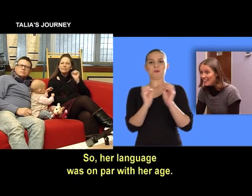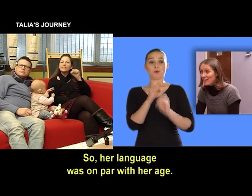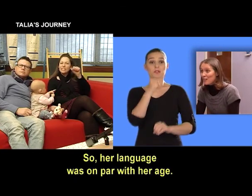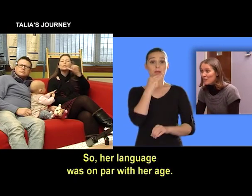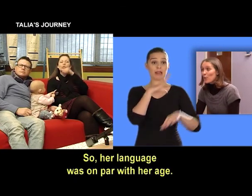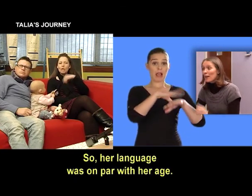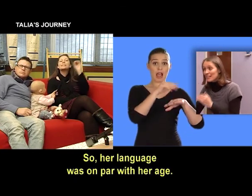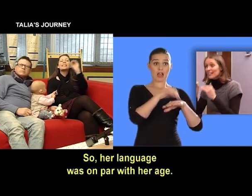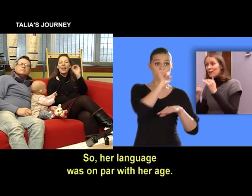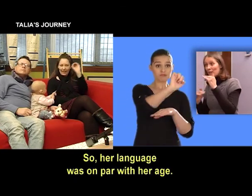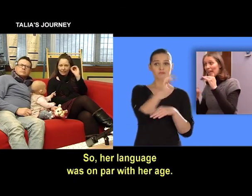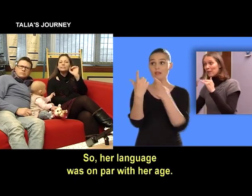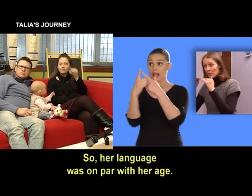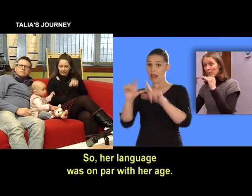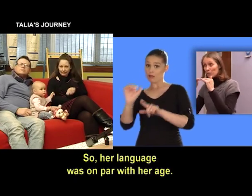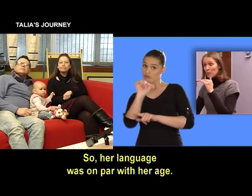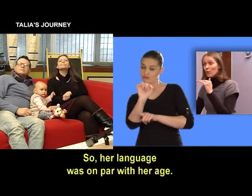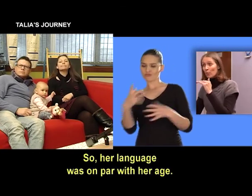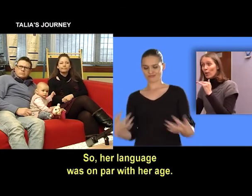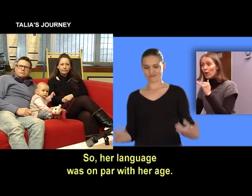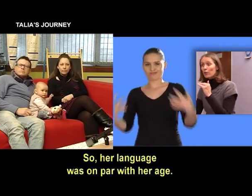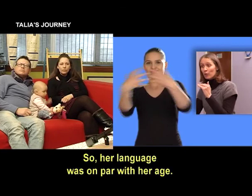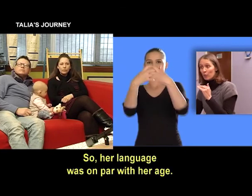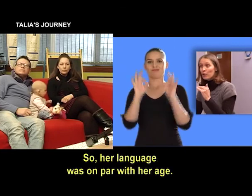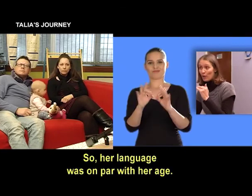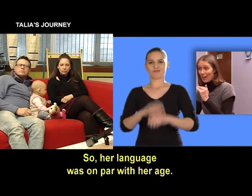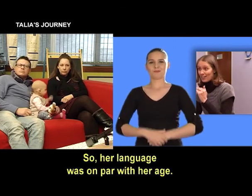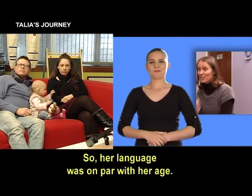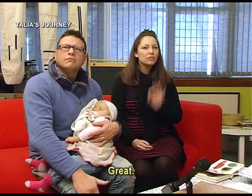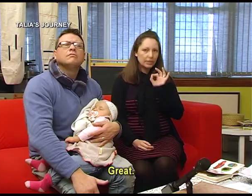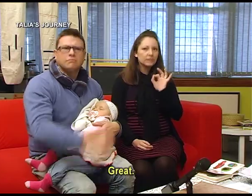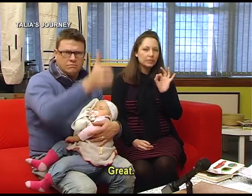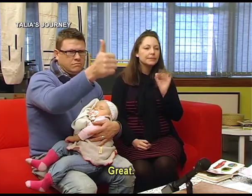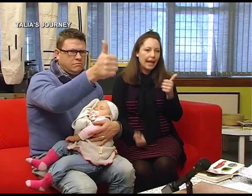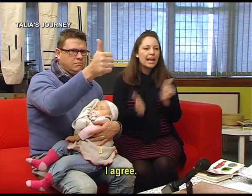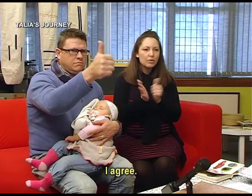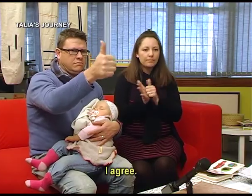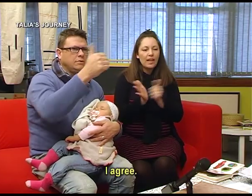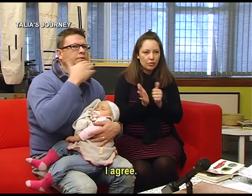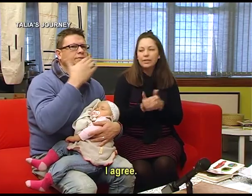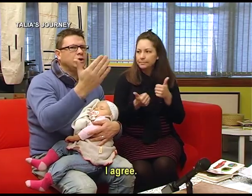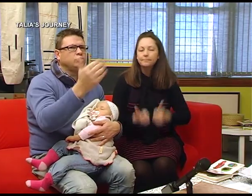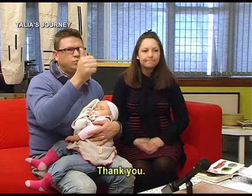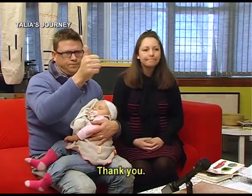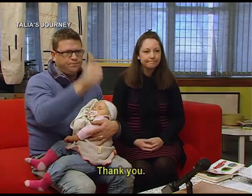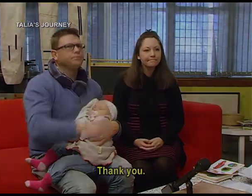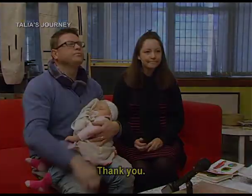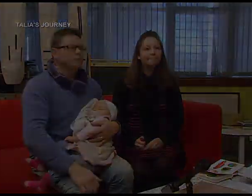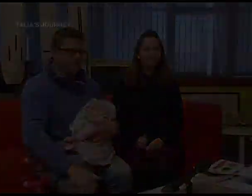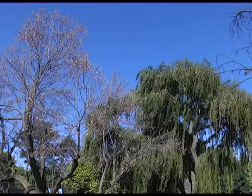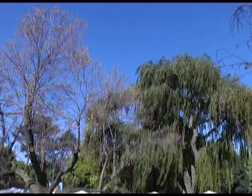delay. So basically her language was on par with her age. Great. I agree.